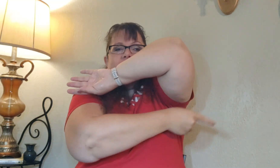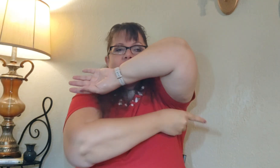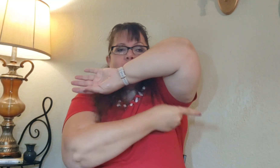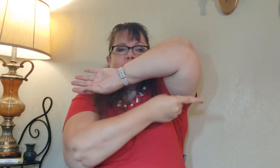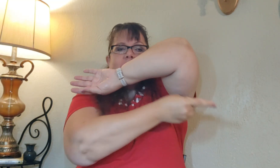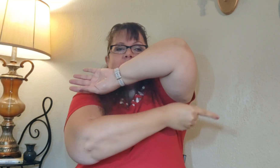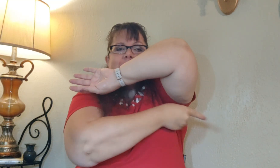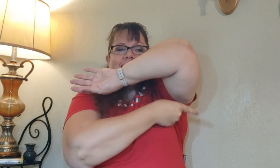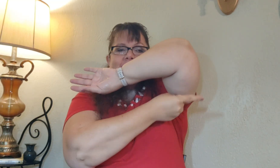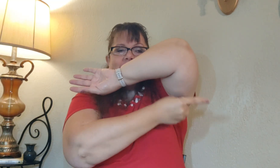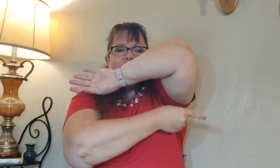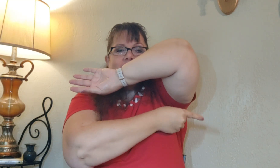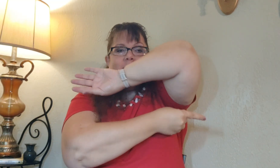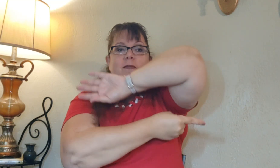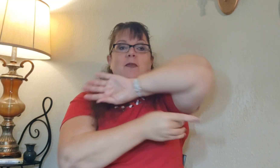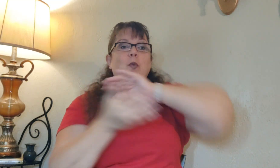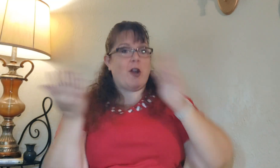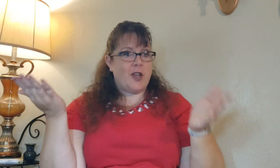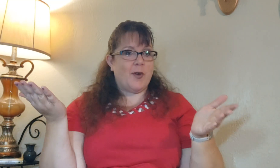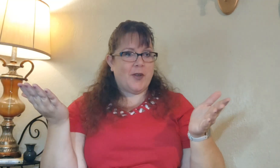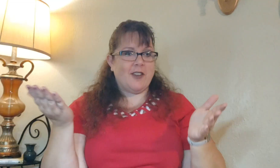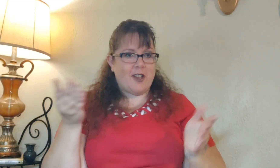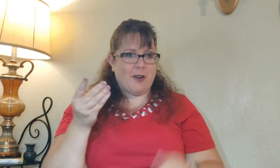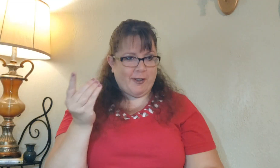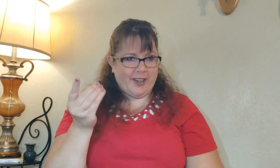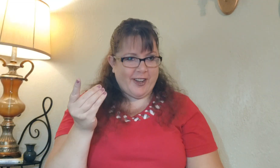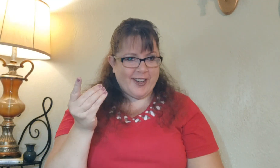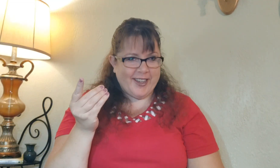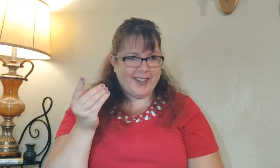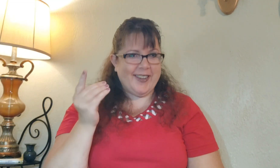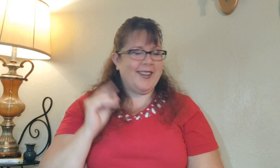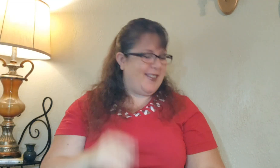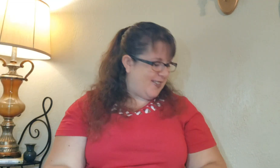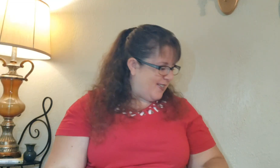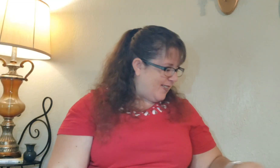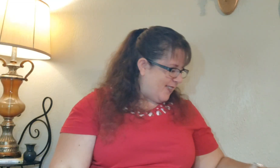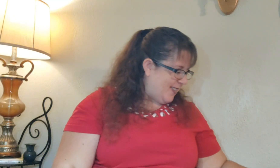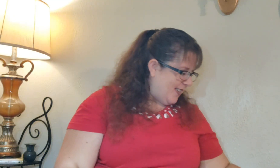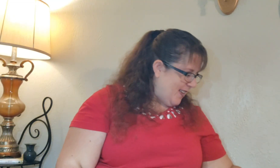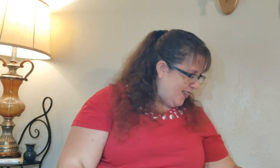it around where you would put deodorant on.